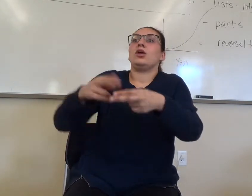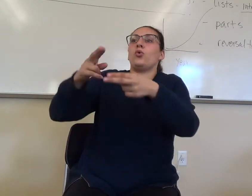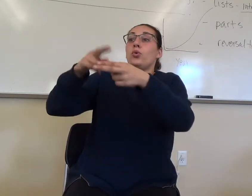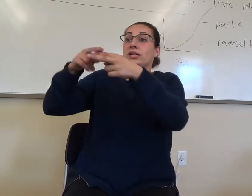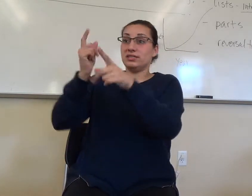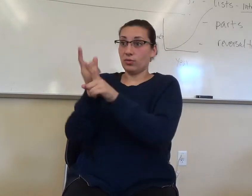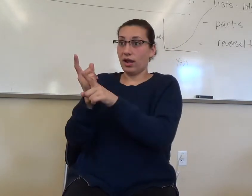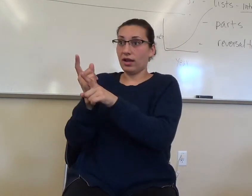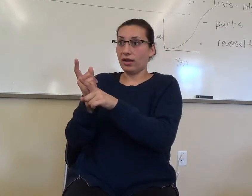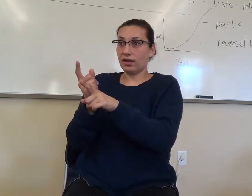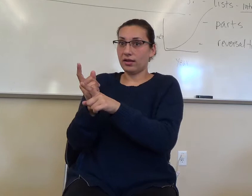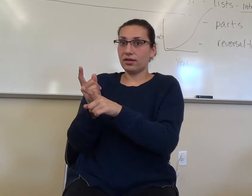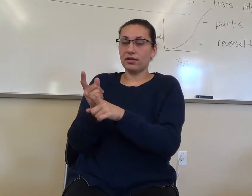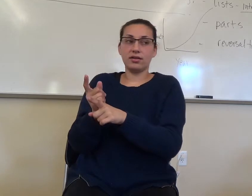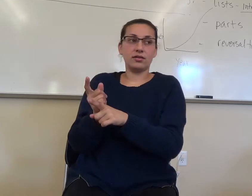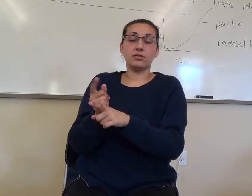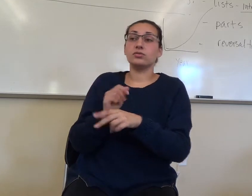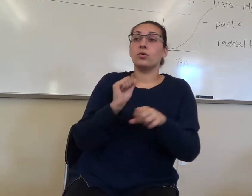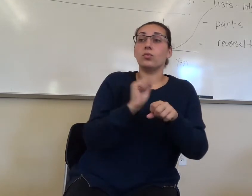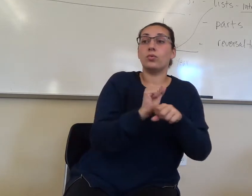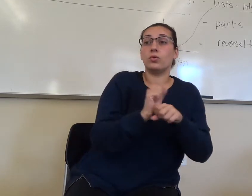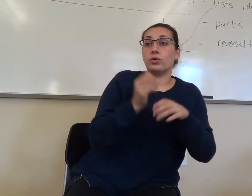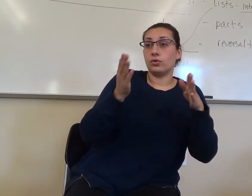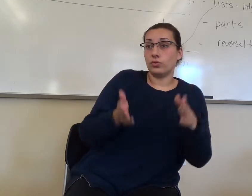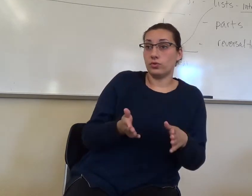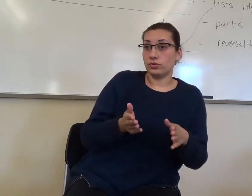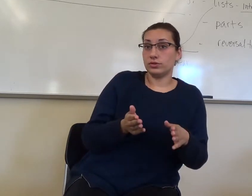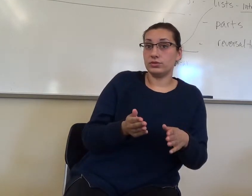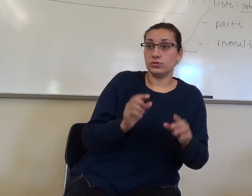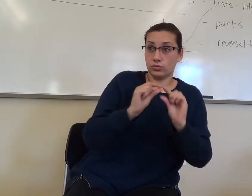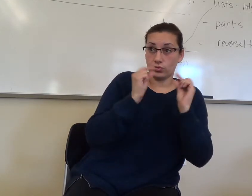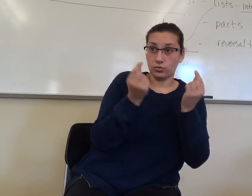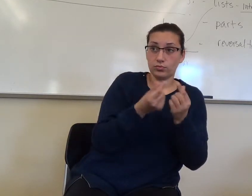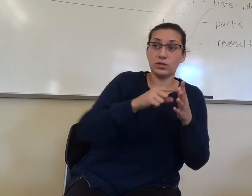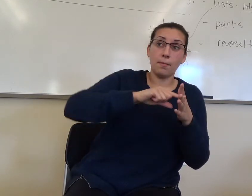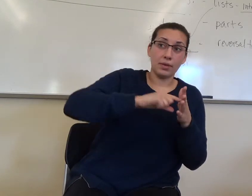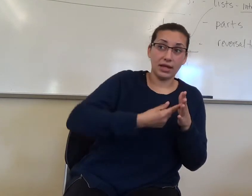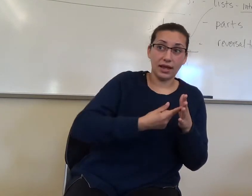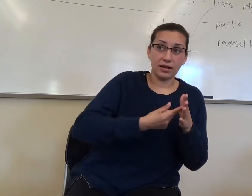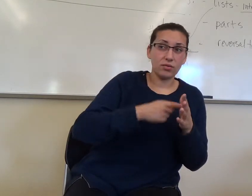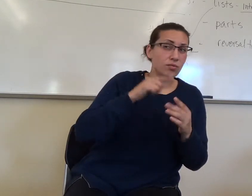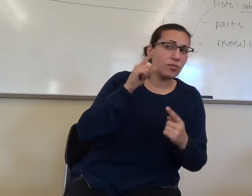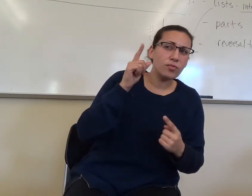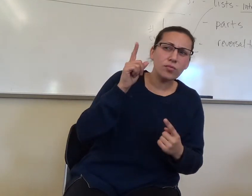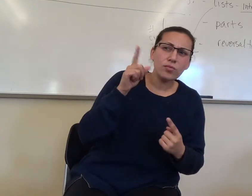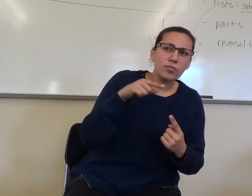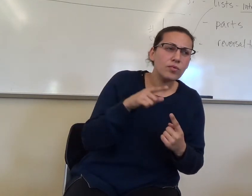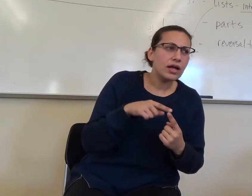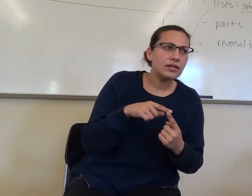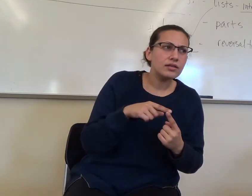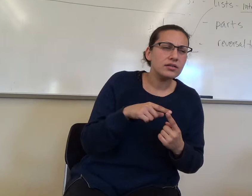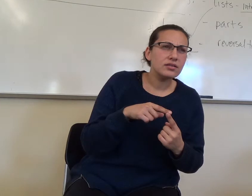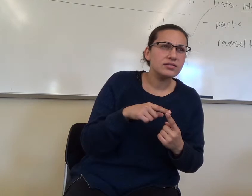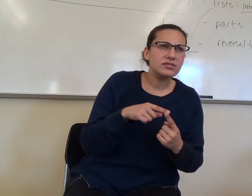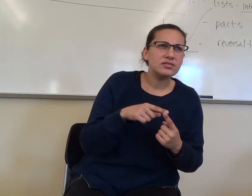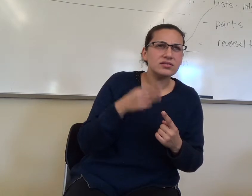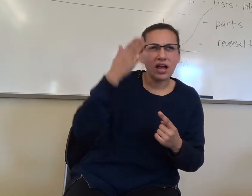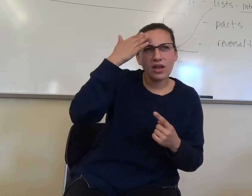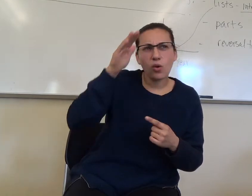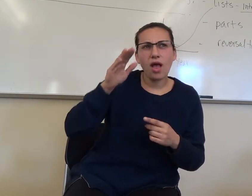workers' groups were started, and you can put the time in the I don't know whether this is late. I would call